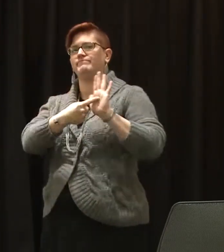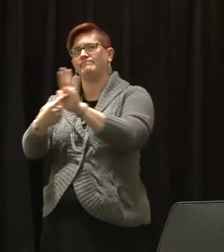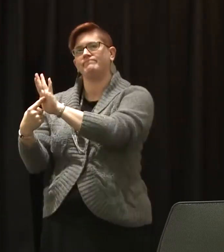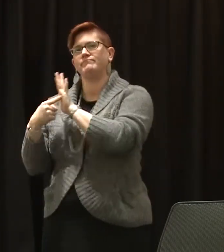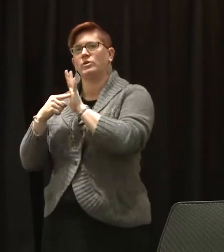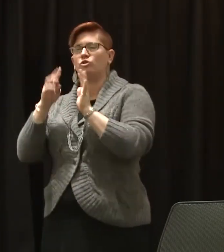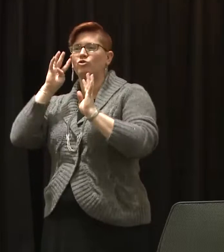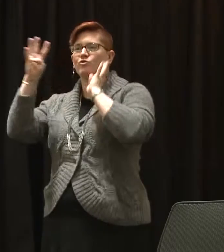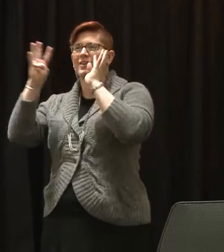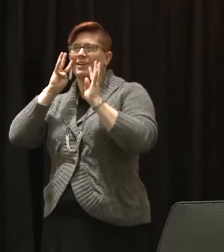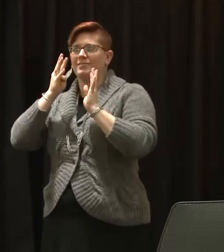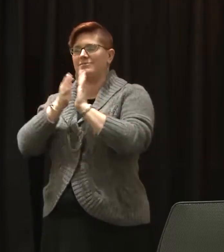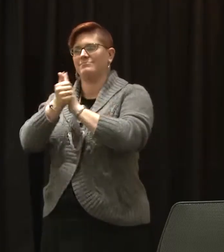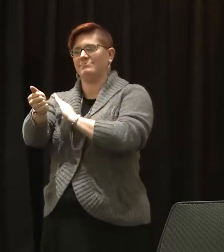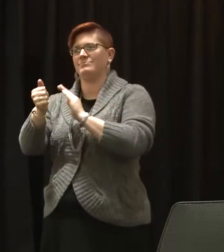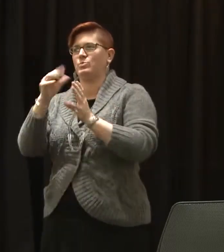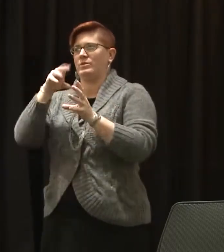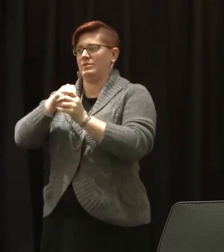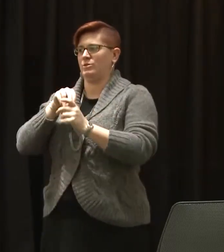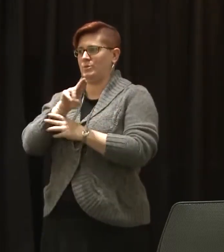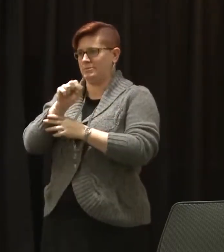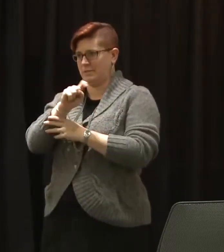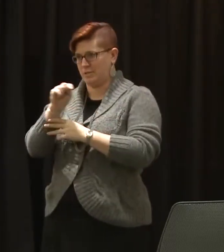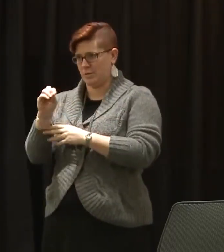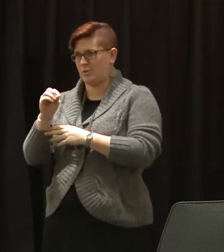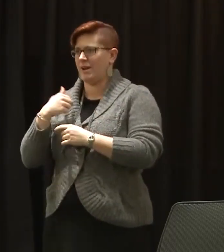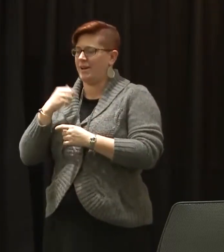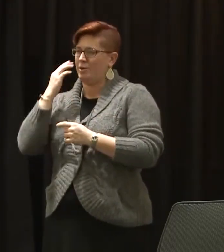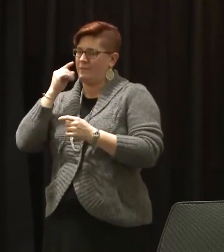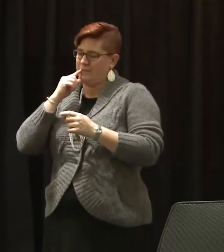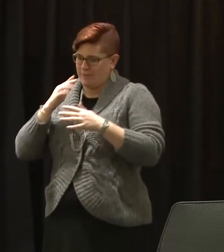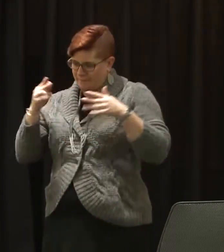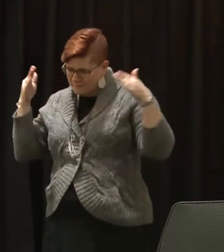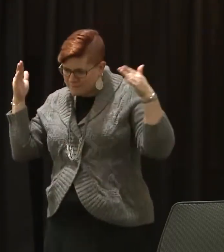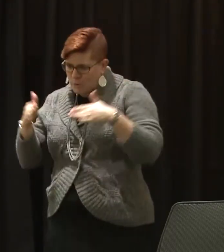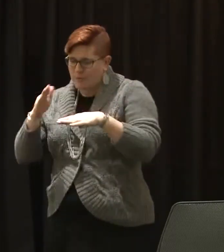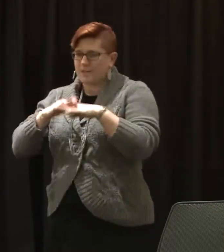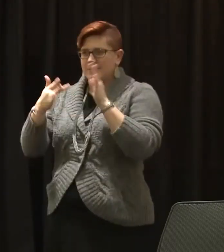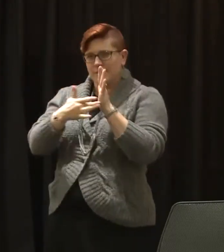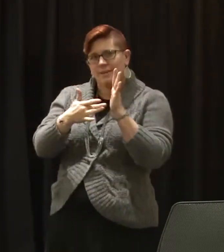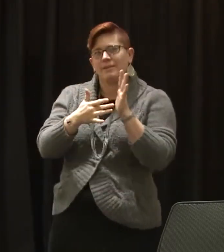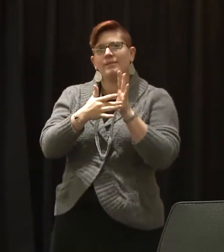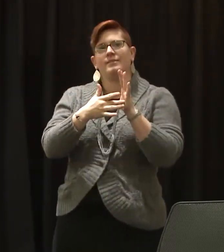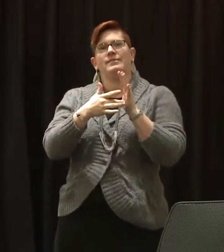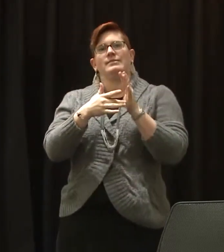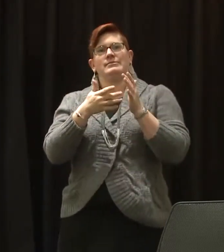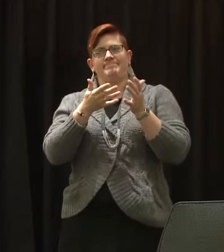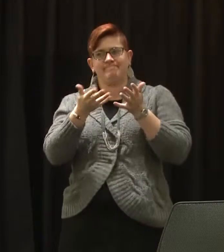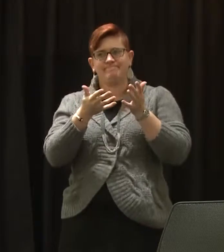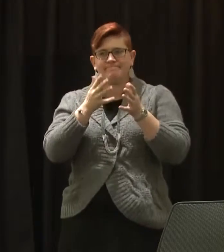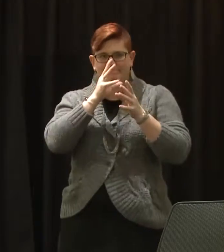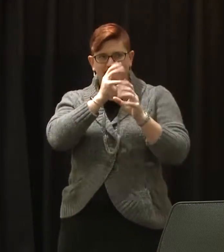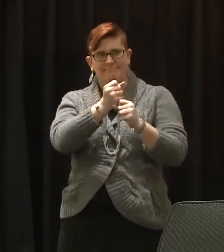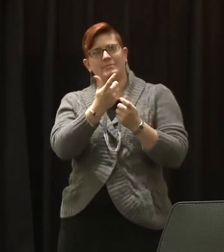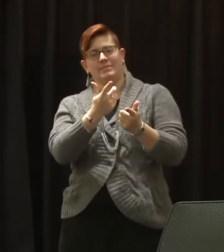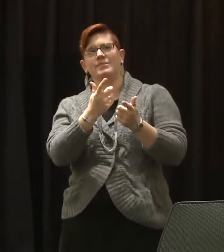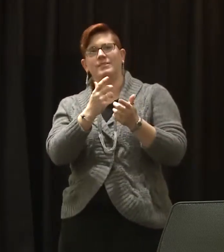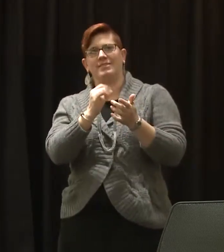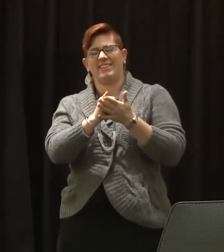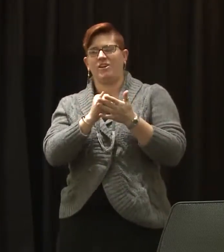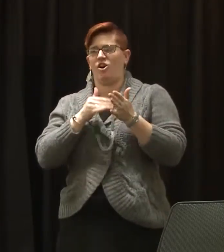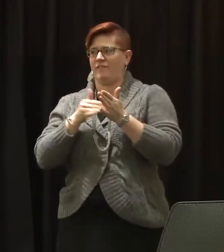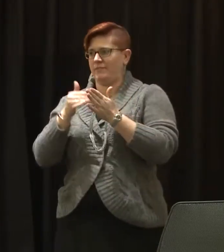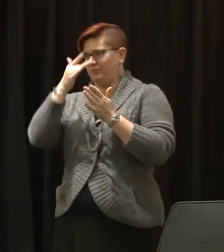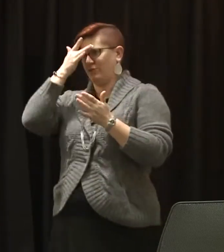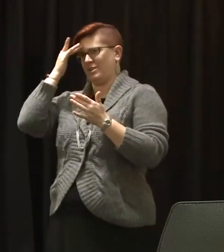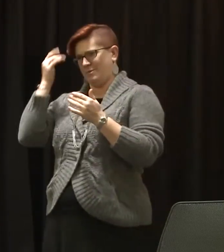that exists within the USPTO. I know that we're so focused on the technological and legal aspects sometimes that we forget that we have